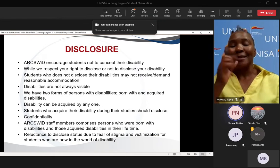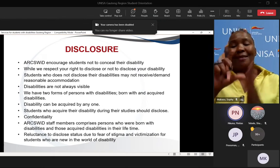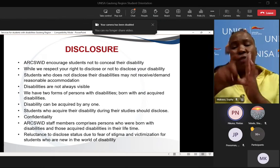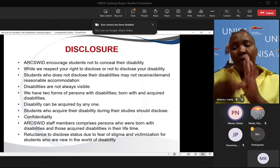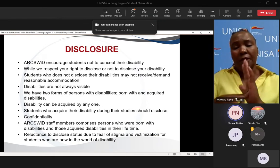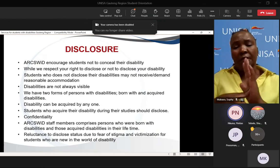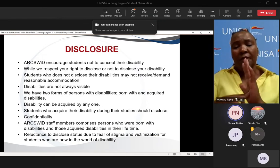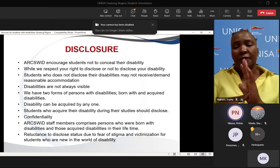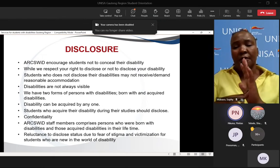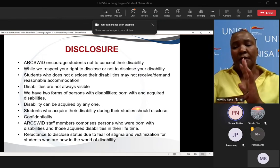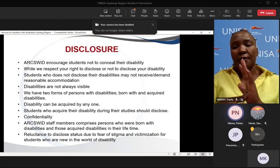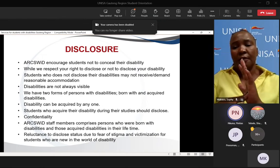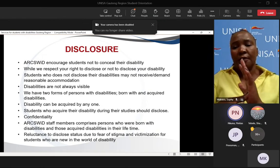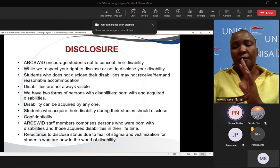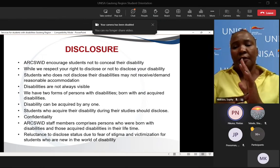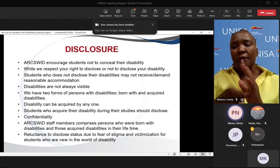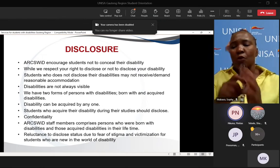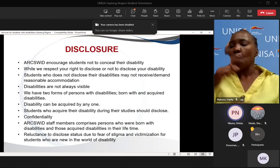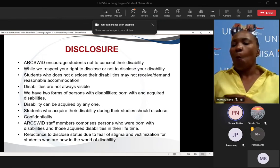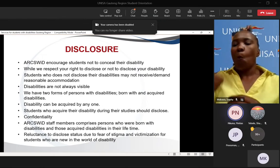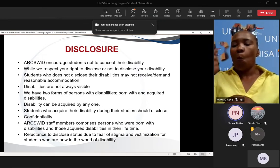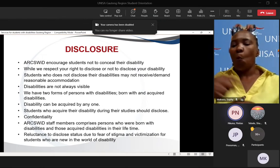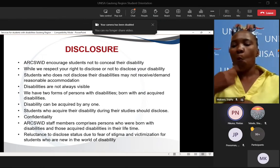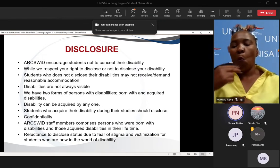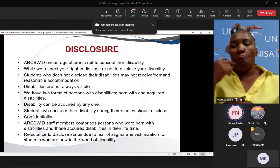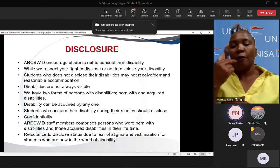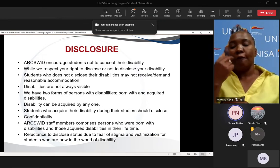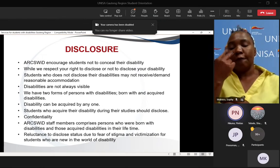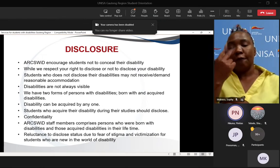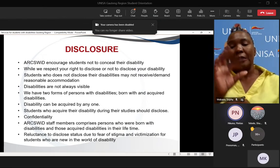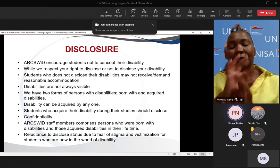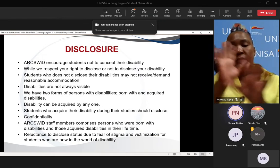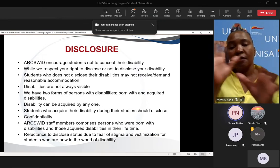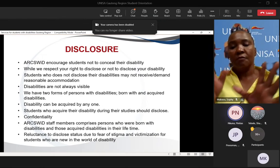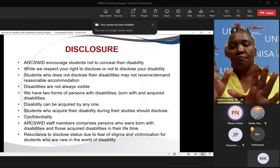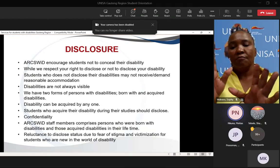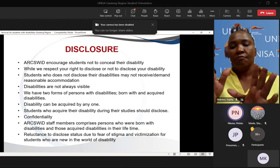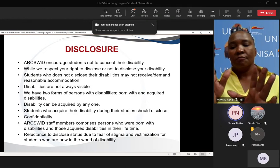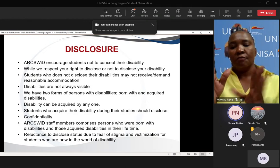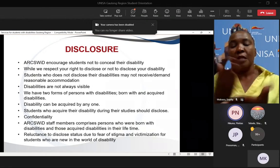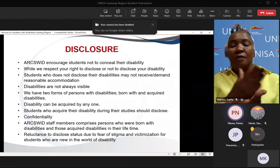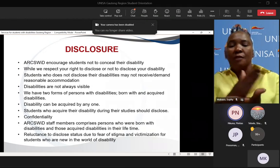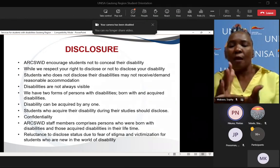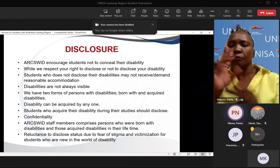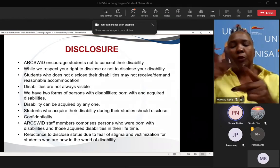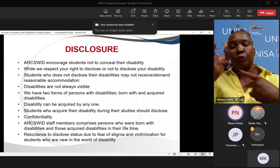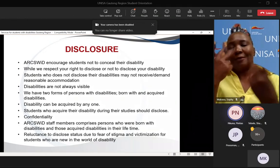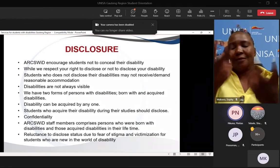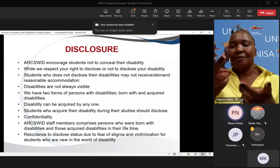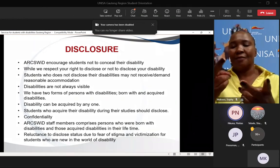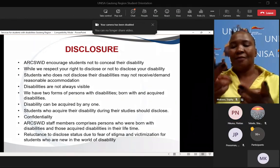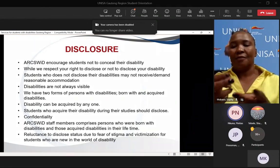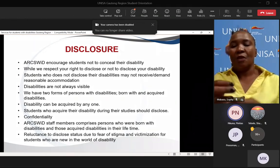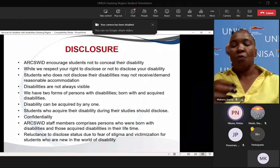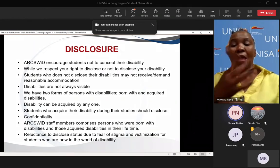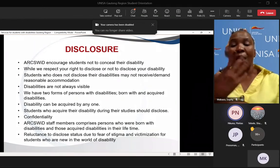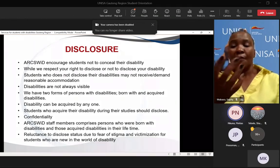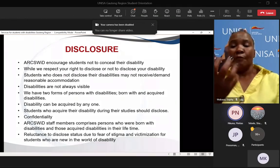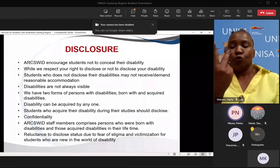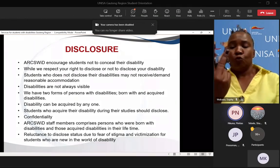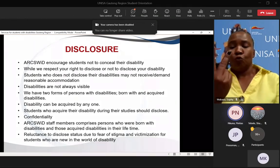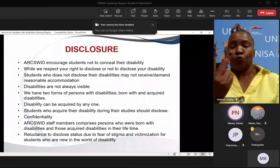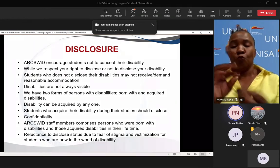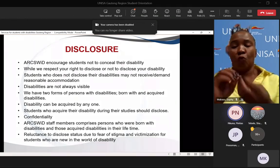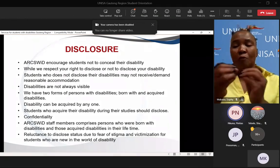disabilities are not always visible we have disabilities that are that are not visible we have two